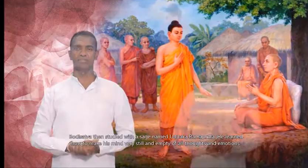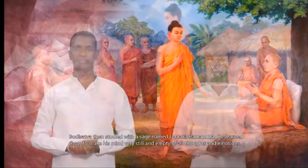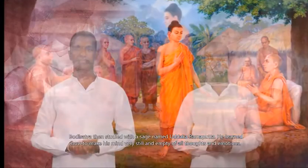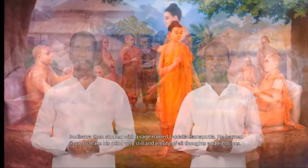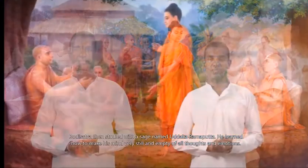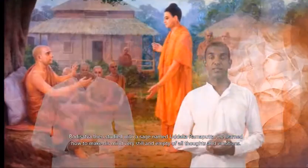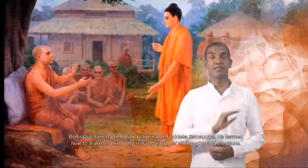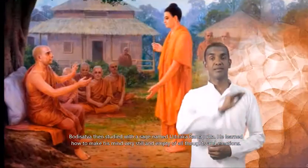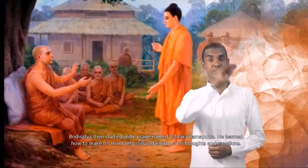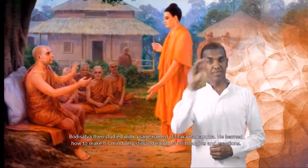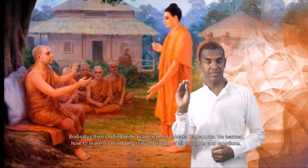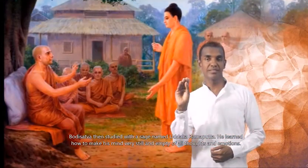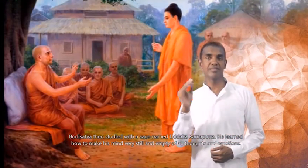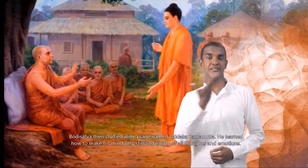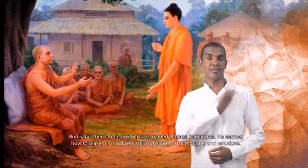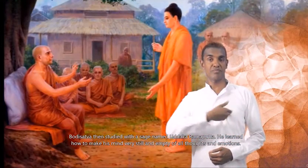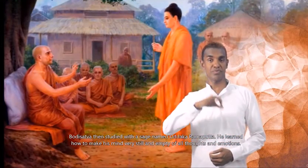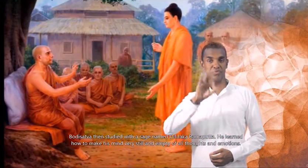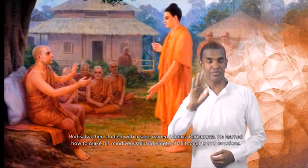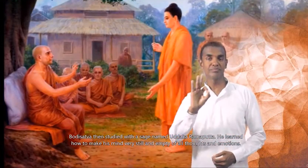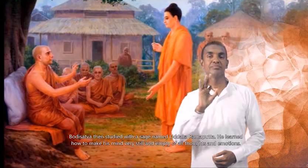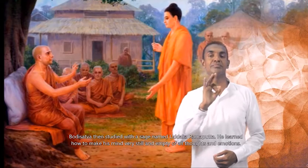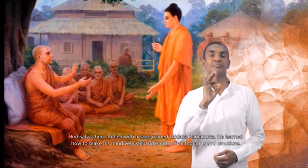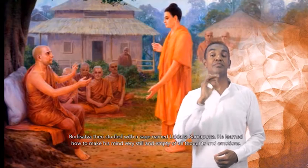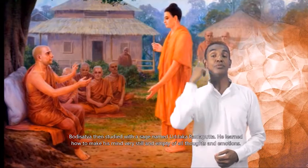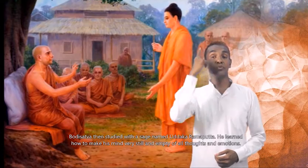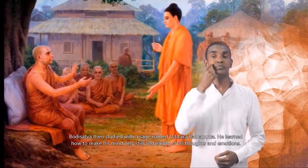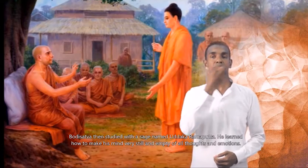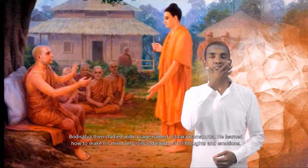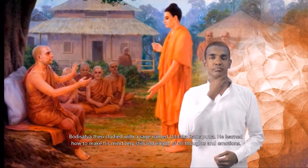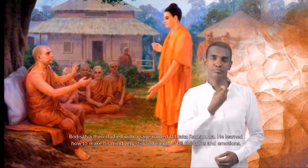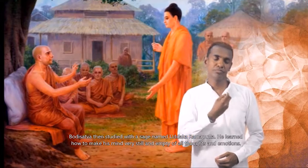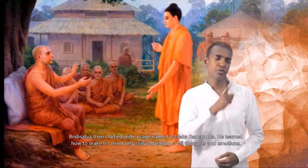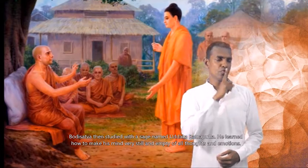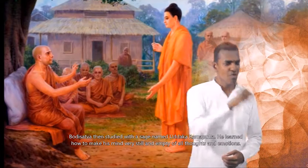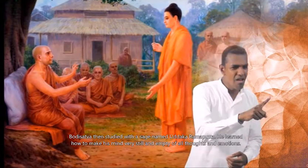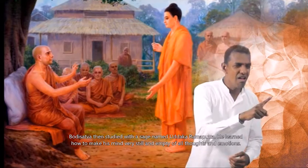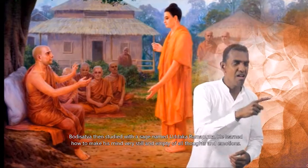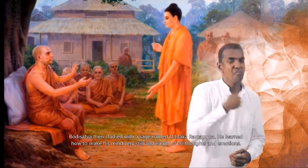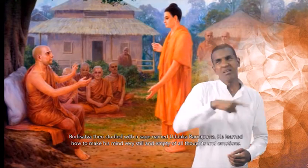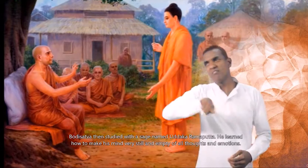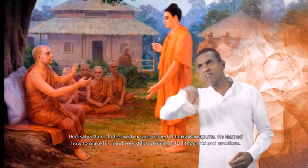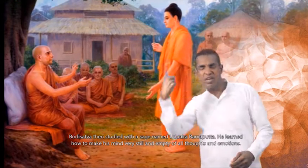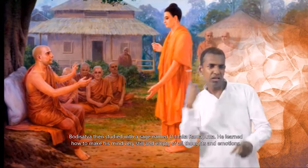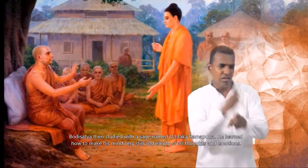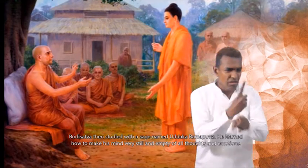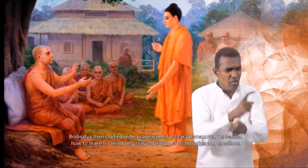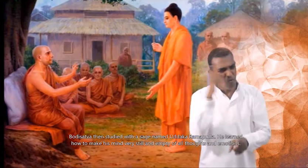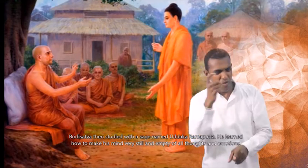Bodhisattva then studied with a sage named Uddaka Ramaputta. He learned how to make his mind very still and